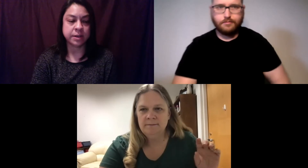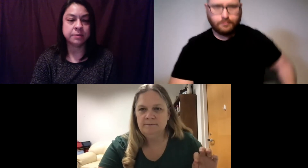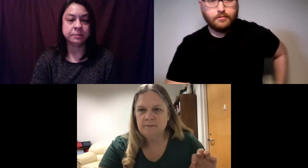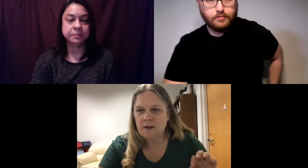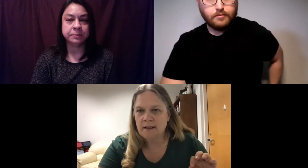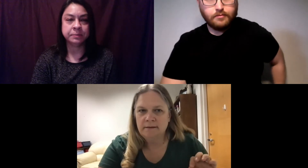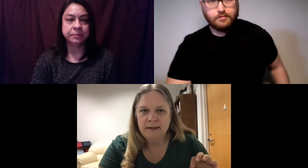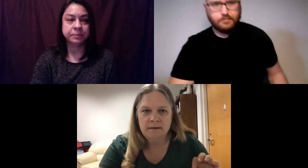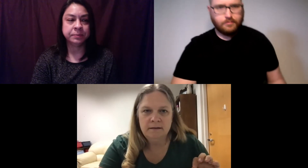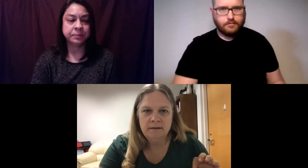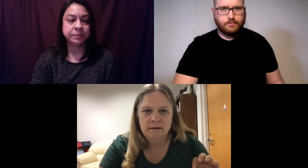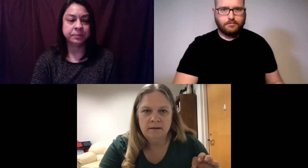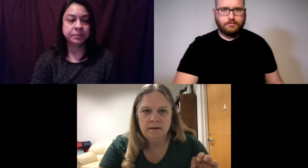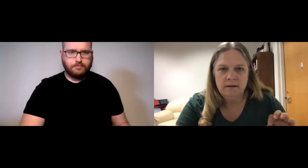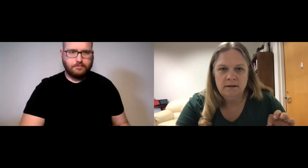this event.